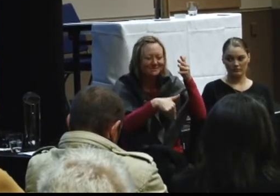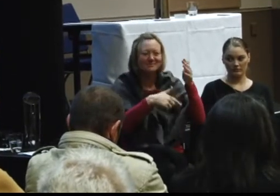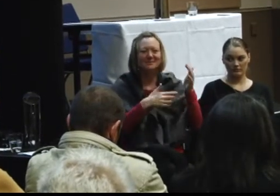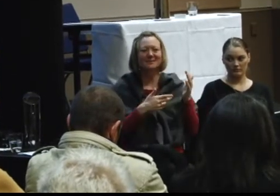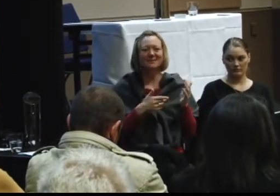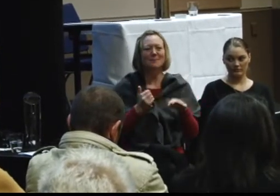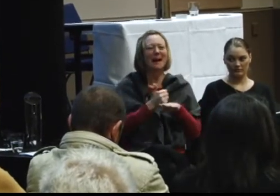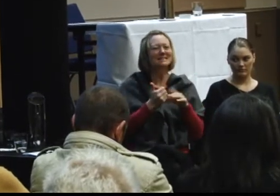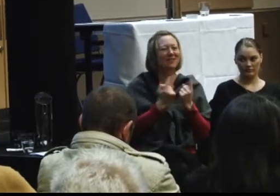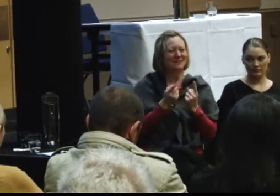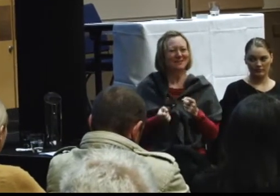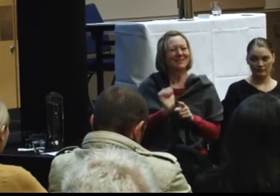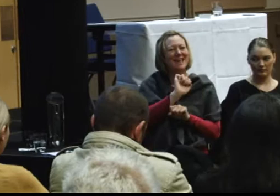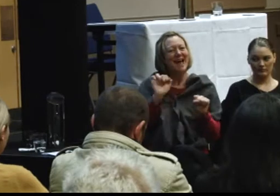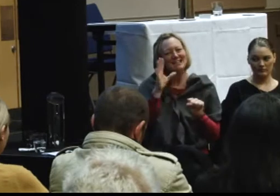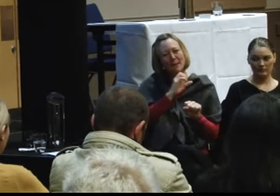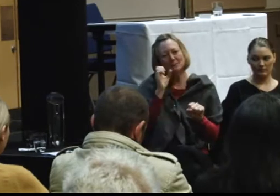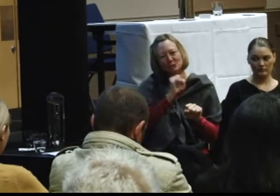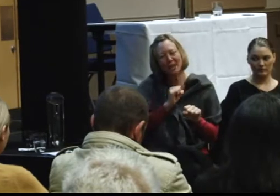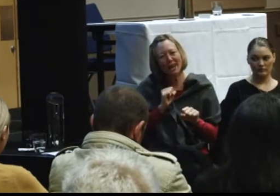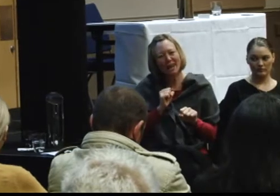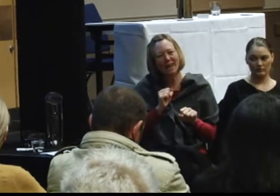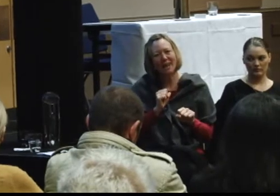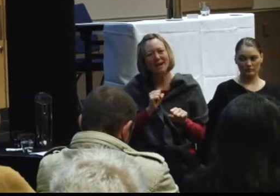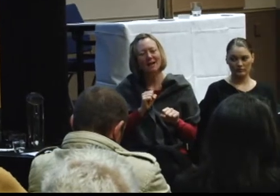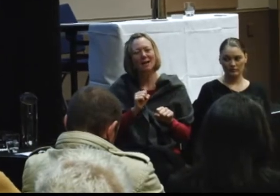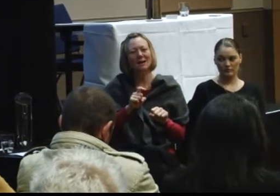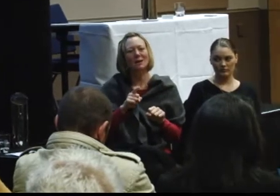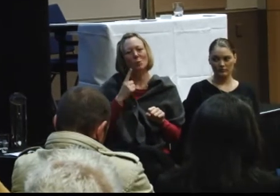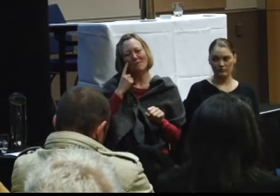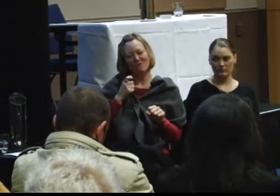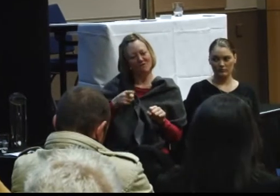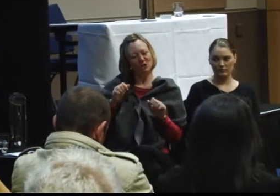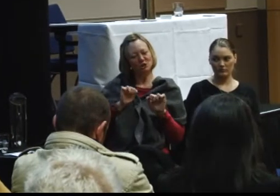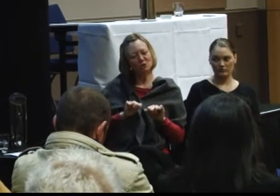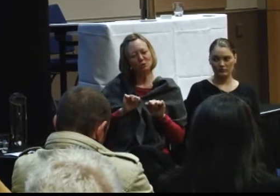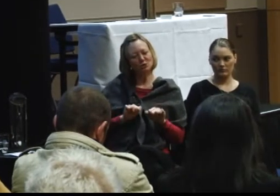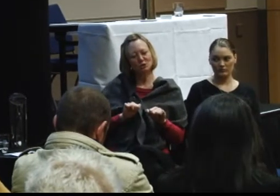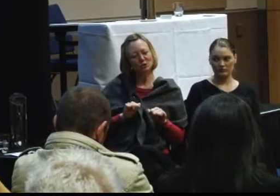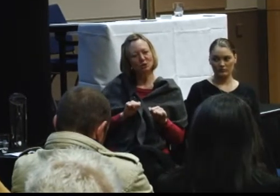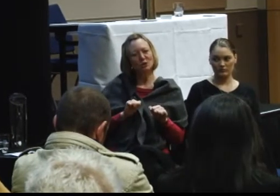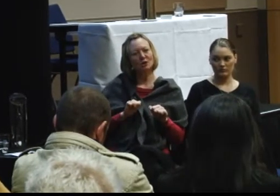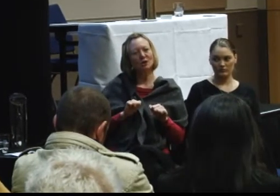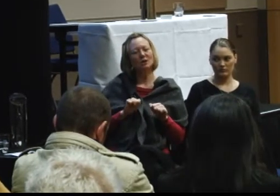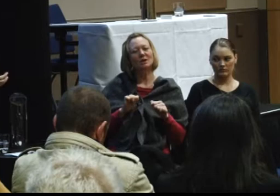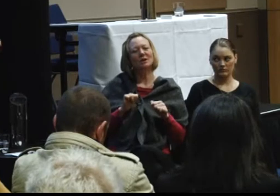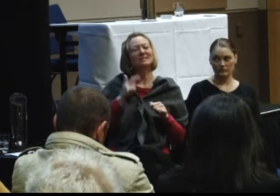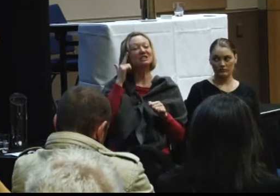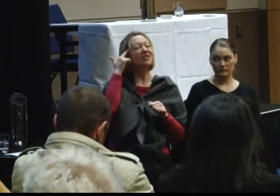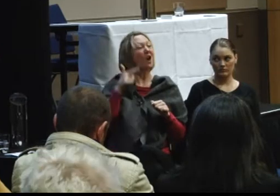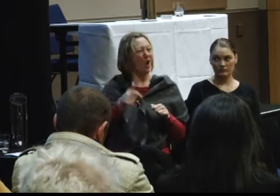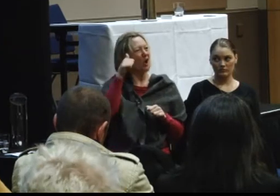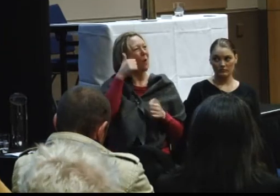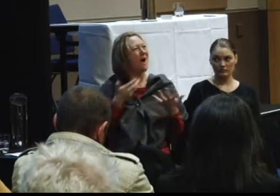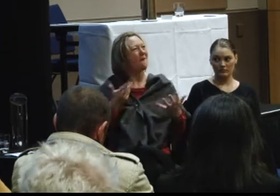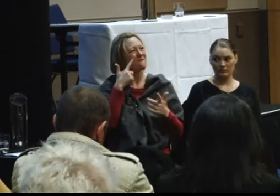of assumptions that we find with students teachers that assume that students know how to find information online because they're online